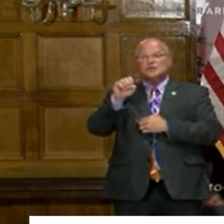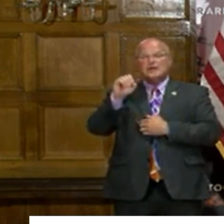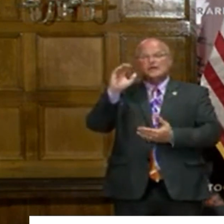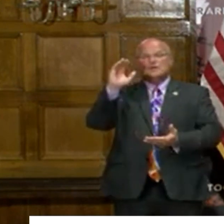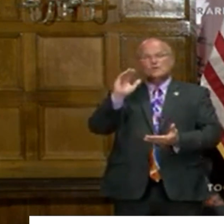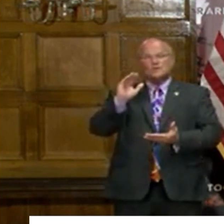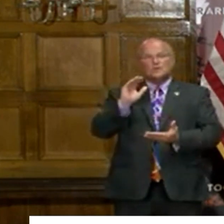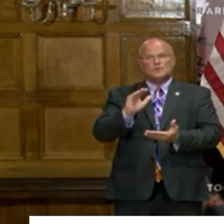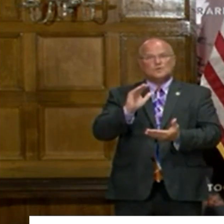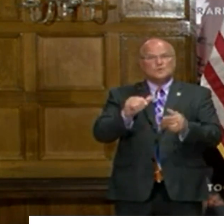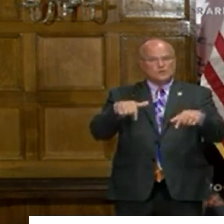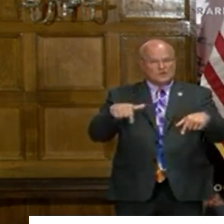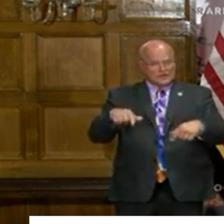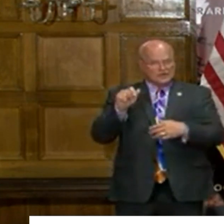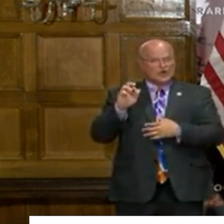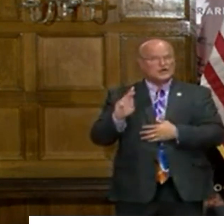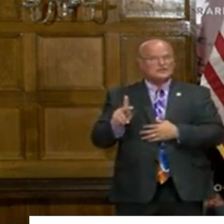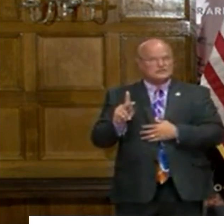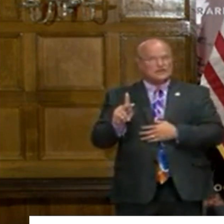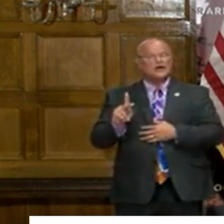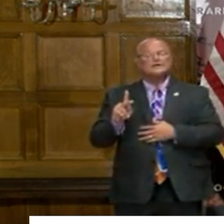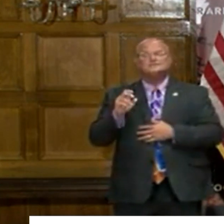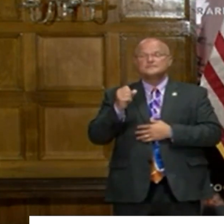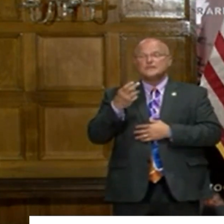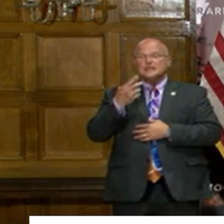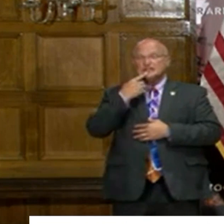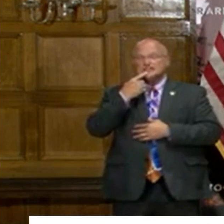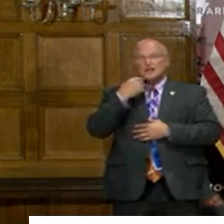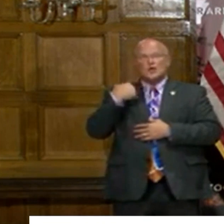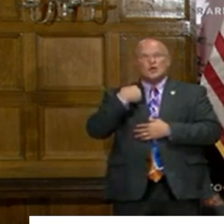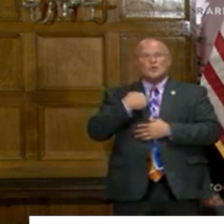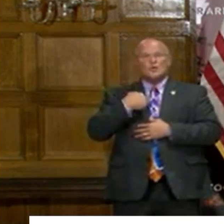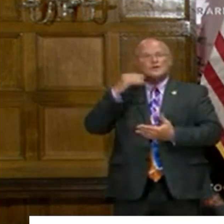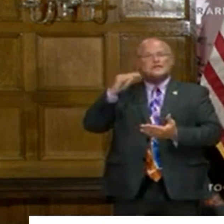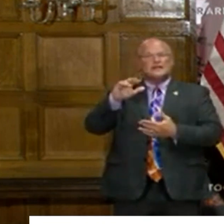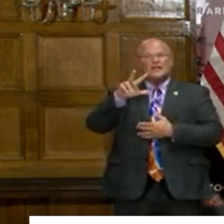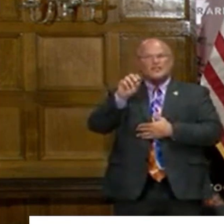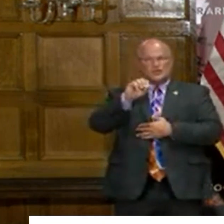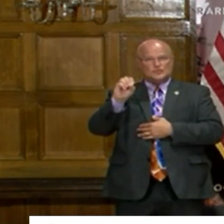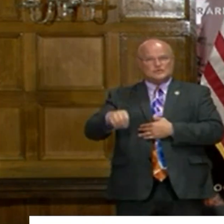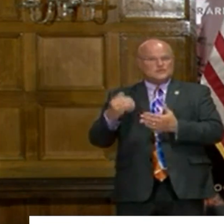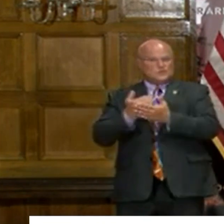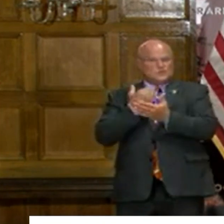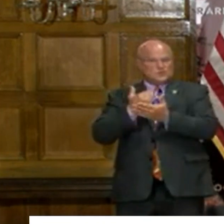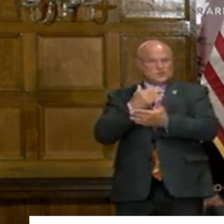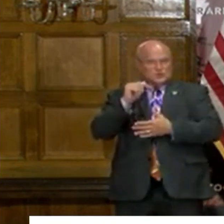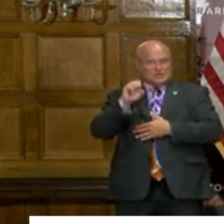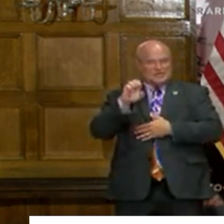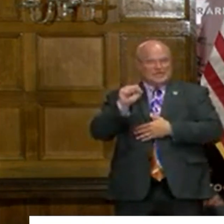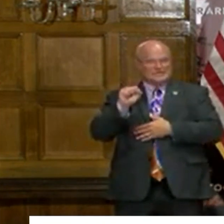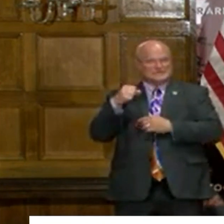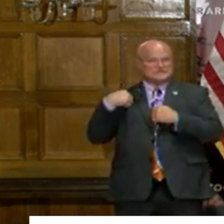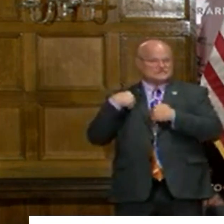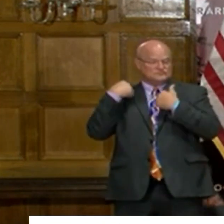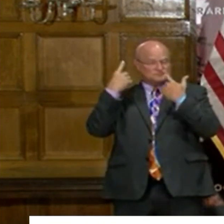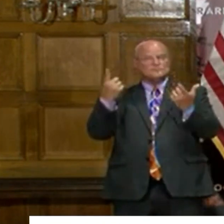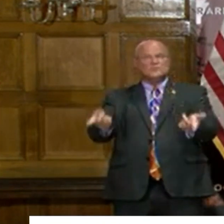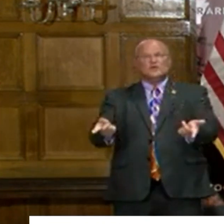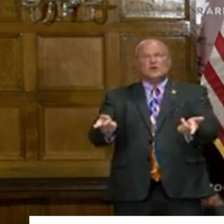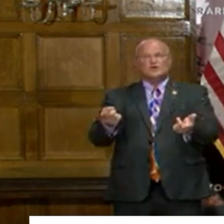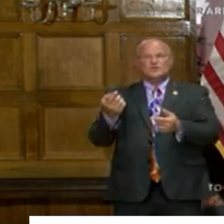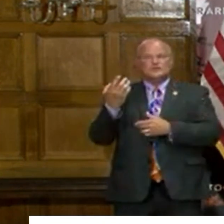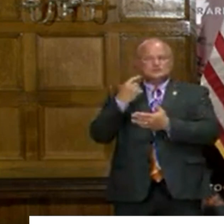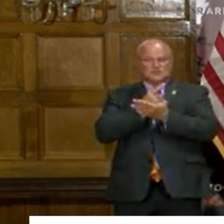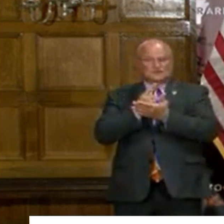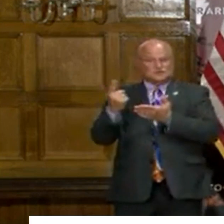in Arkansas. She said that we're down 30% in our new cases over the